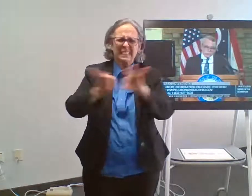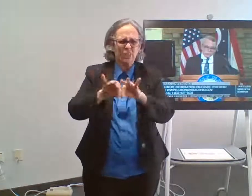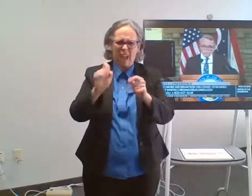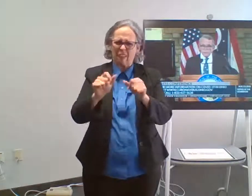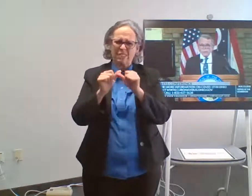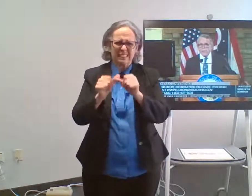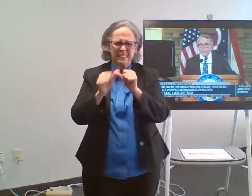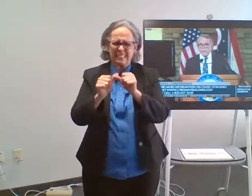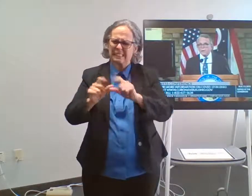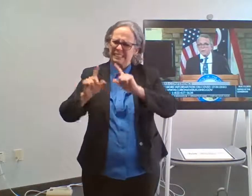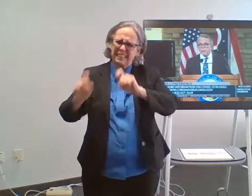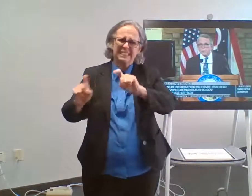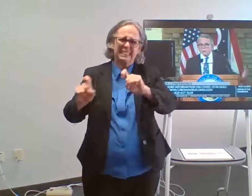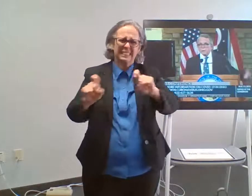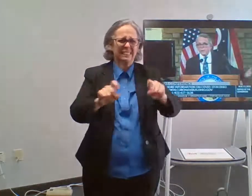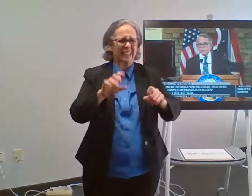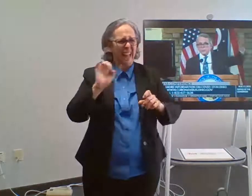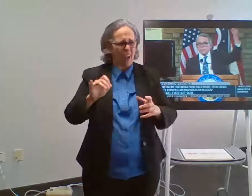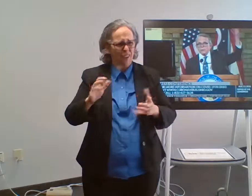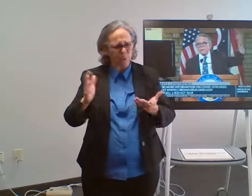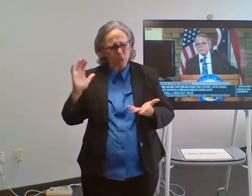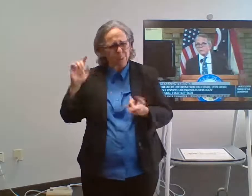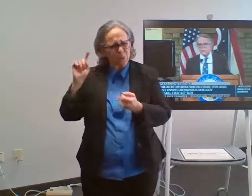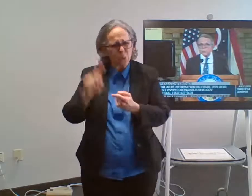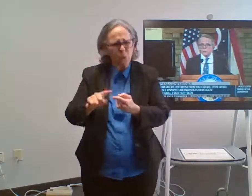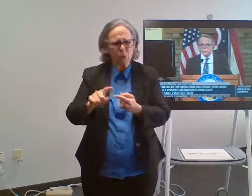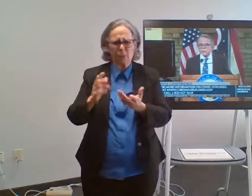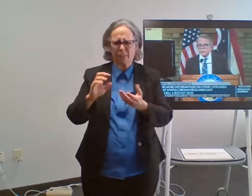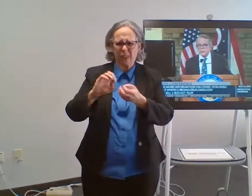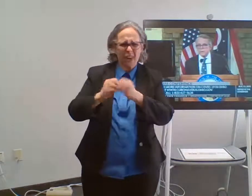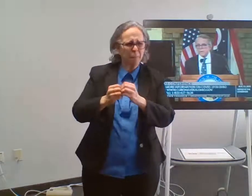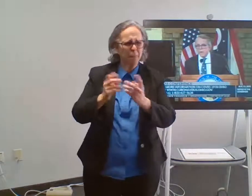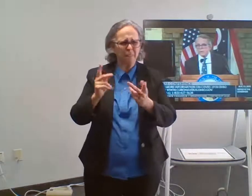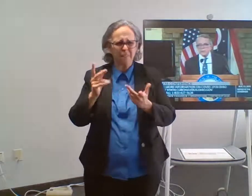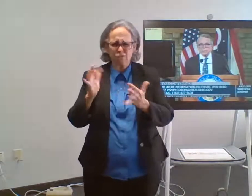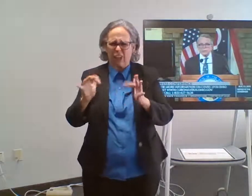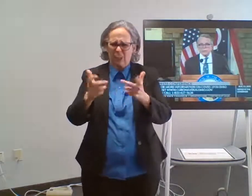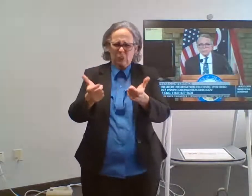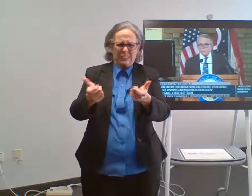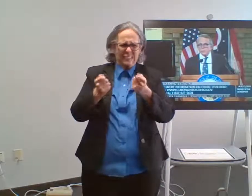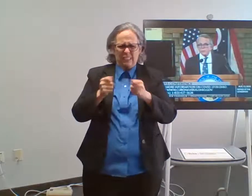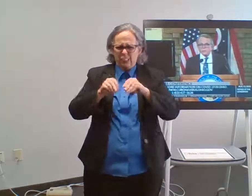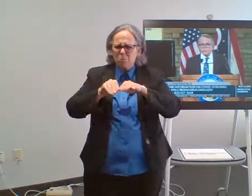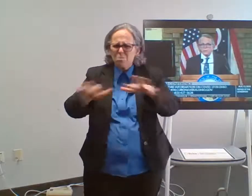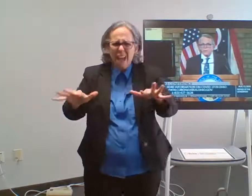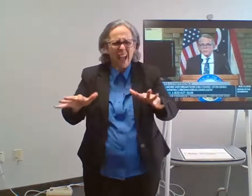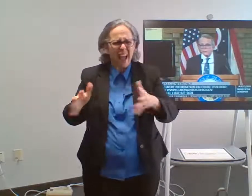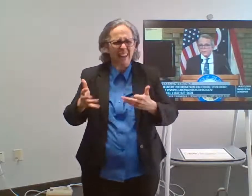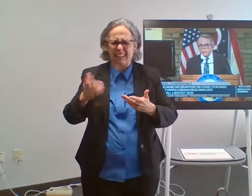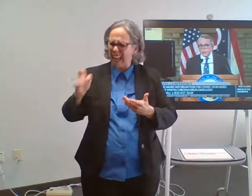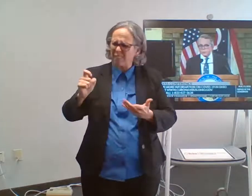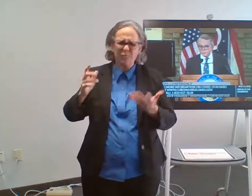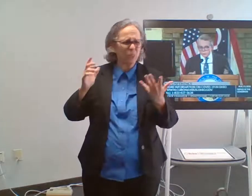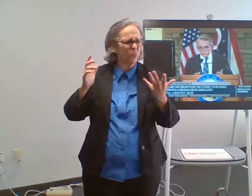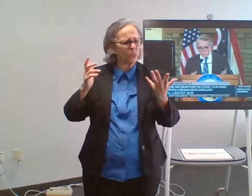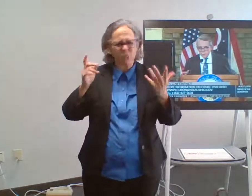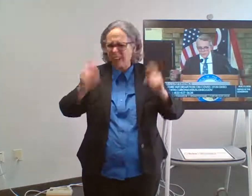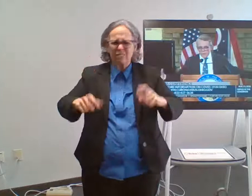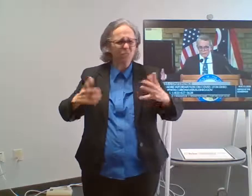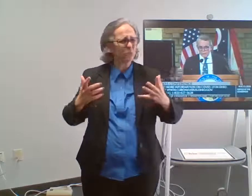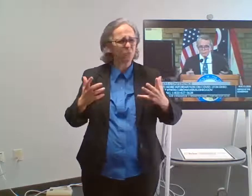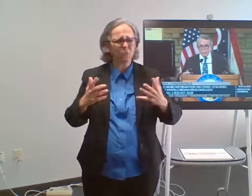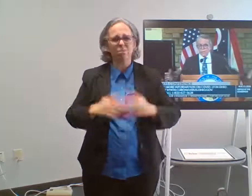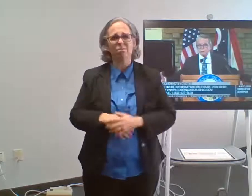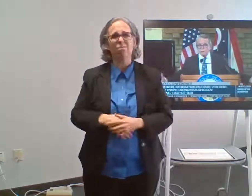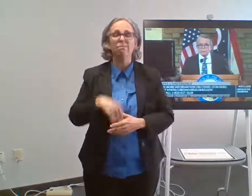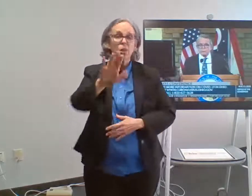We have to try to keep it down. If it rears up too much, you're going to see what's happened in some of the southern states where the economy starts going back